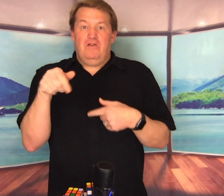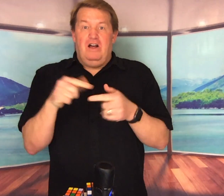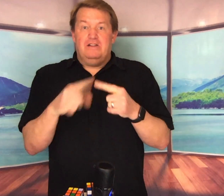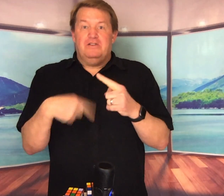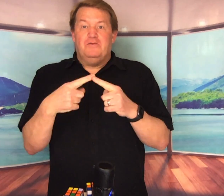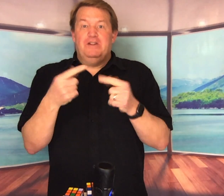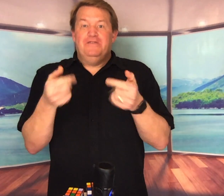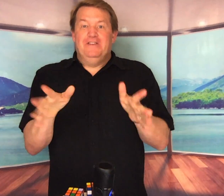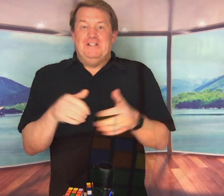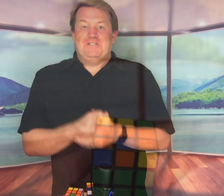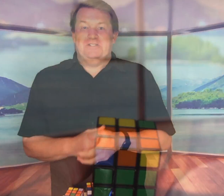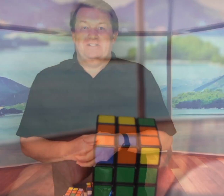cross when you finish.